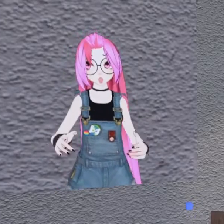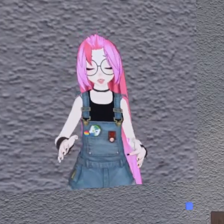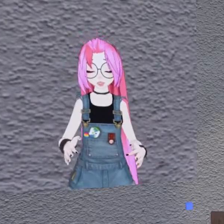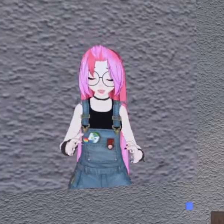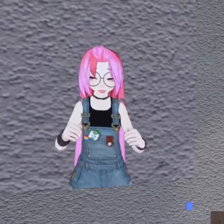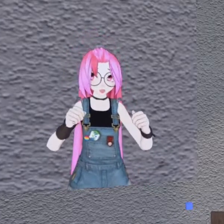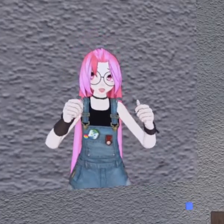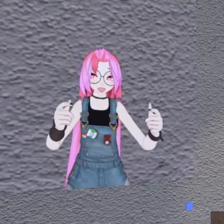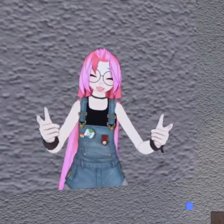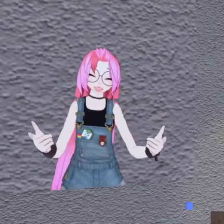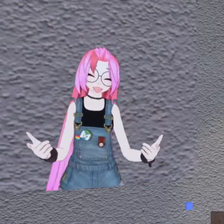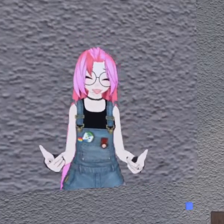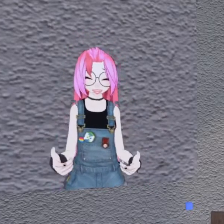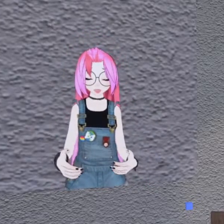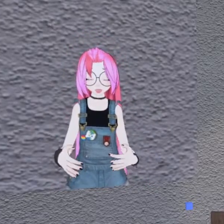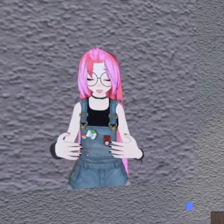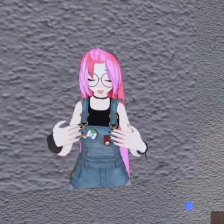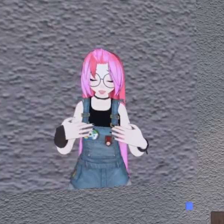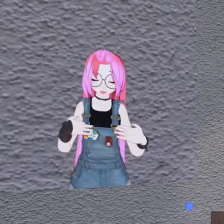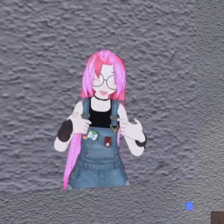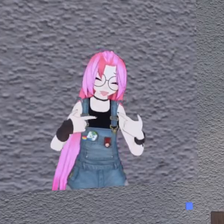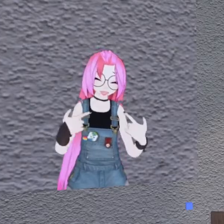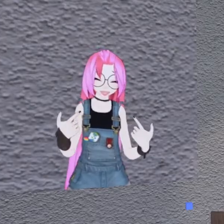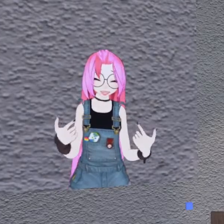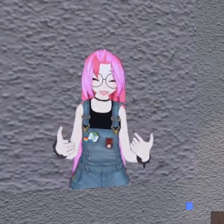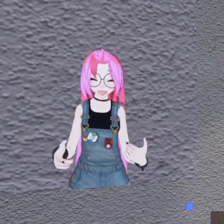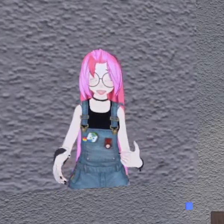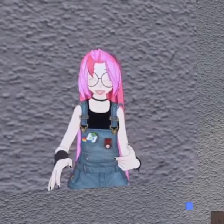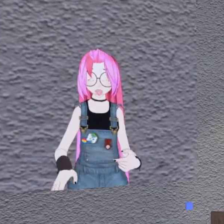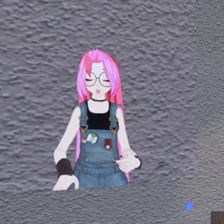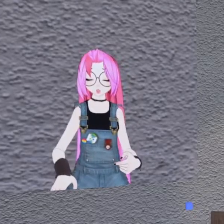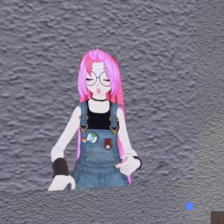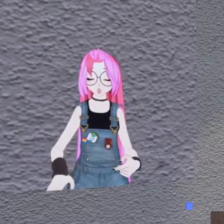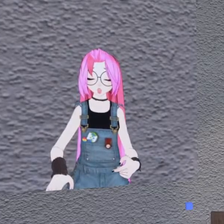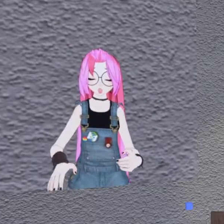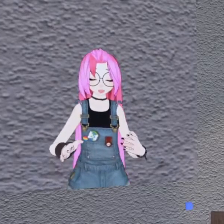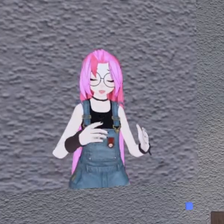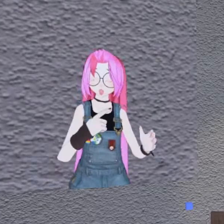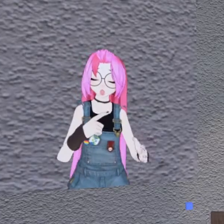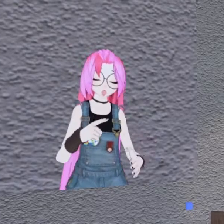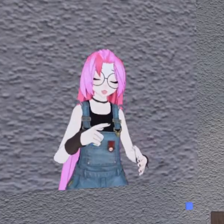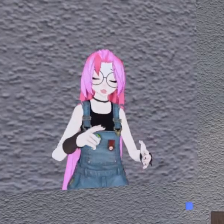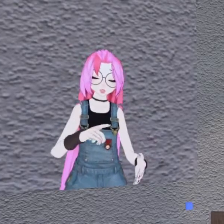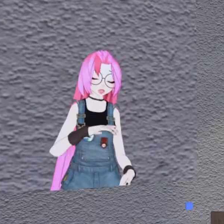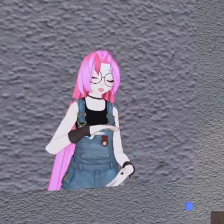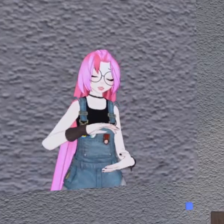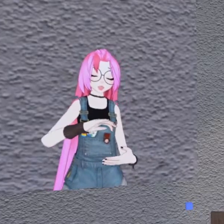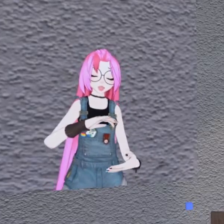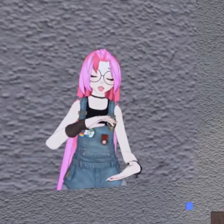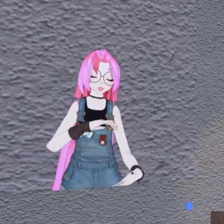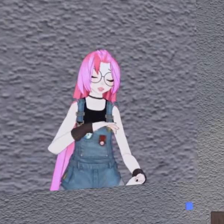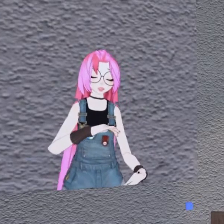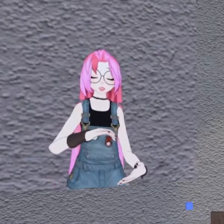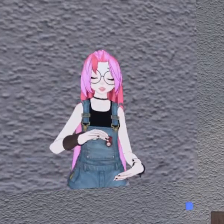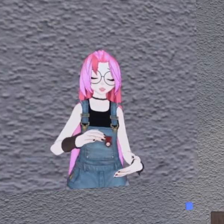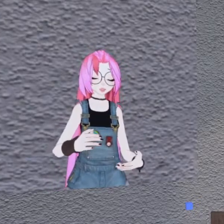it was really eye-opening for me. And to have somebody live with me, it was like like I said, like I've never laughed so hard and I've never been like